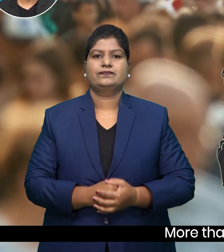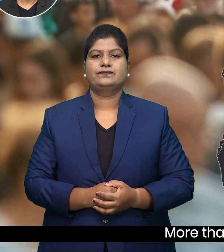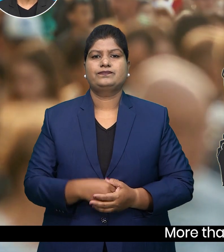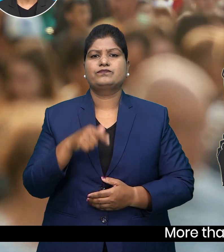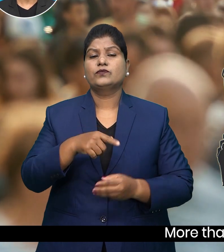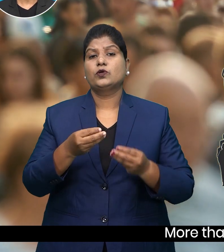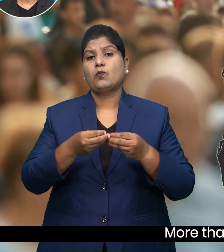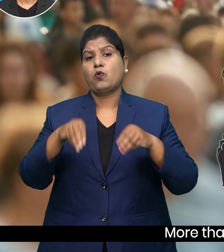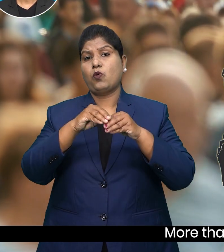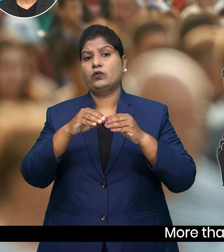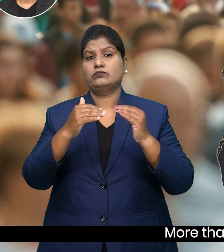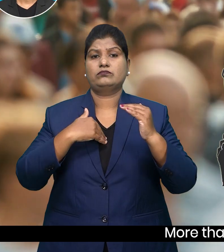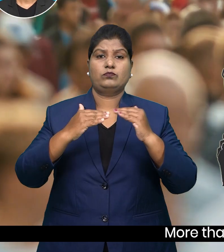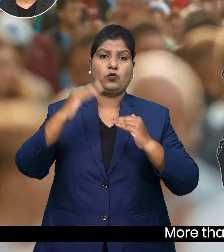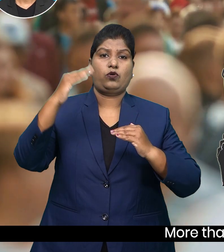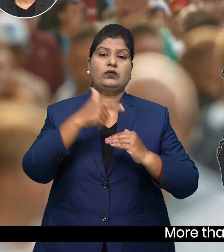more than 3 lakh people.